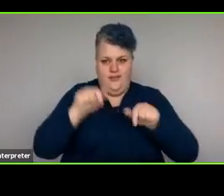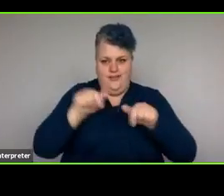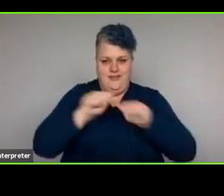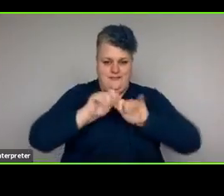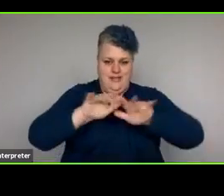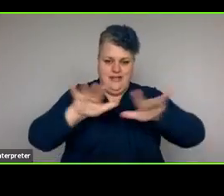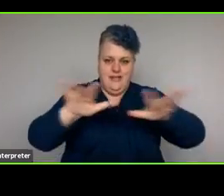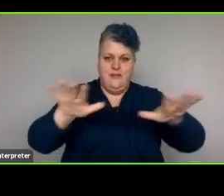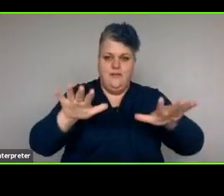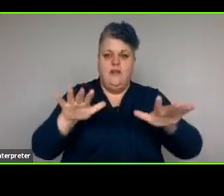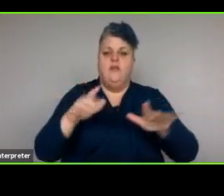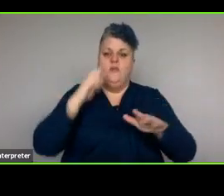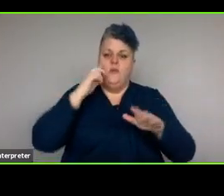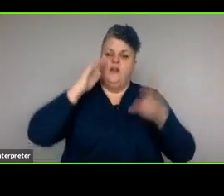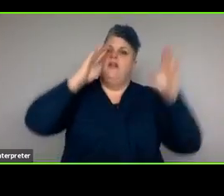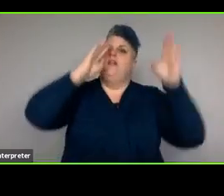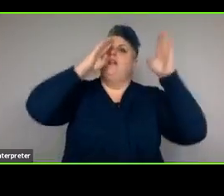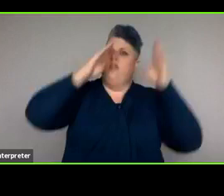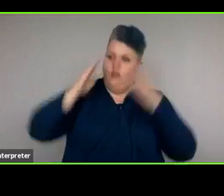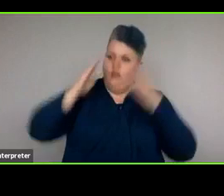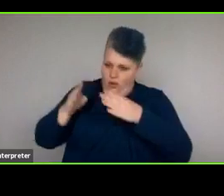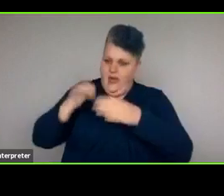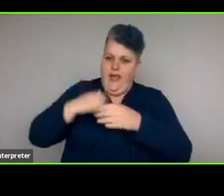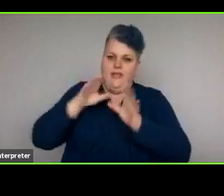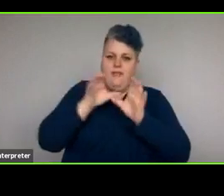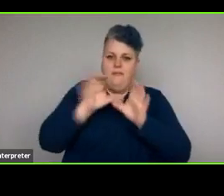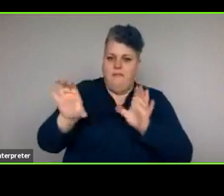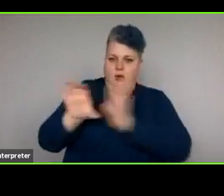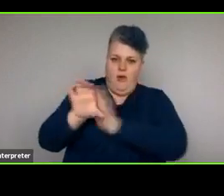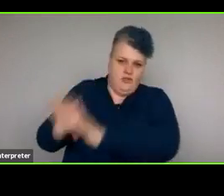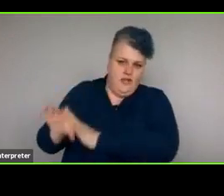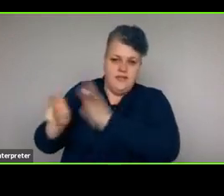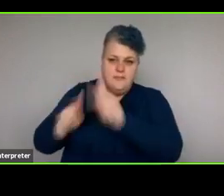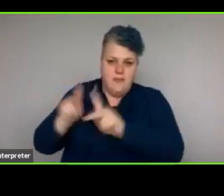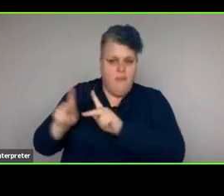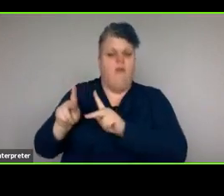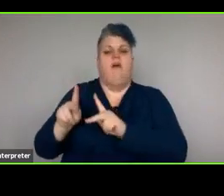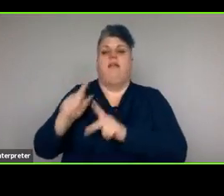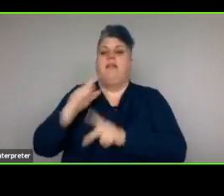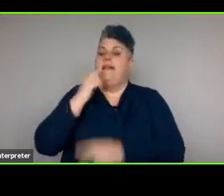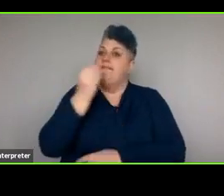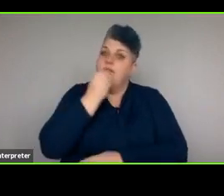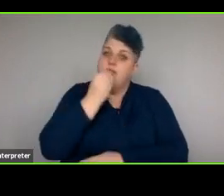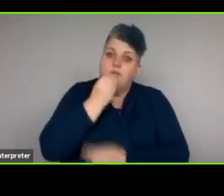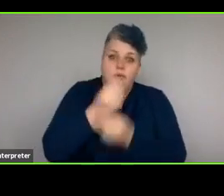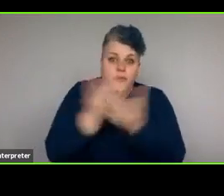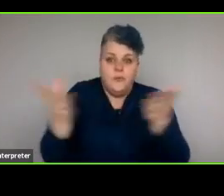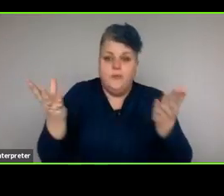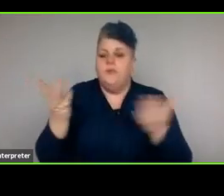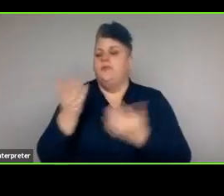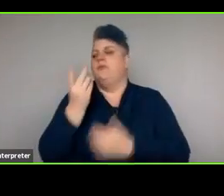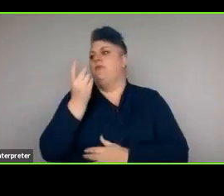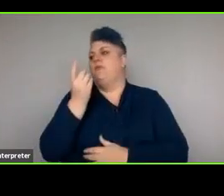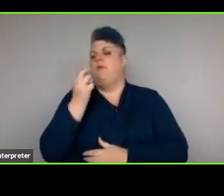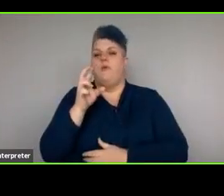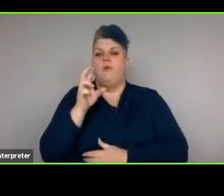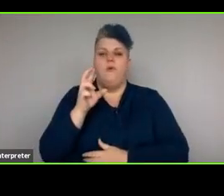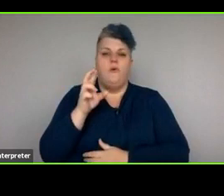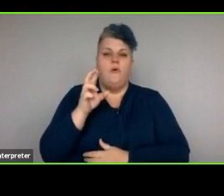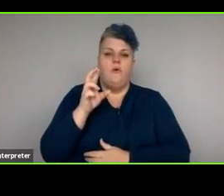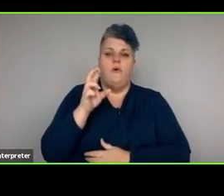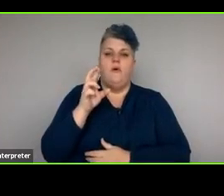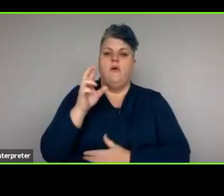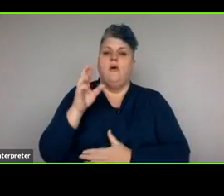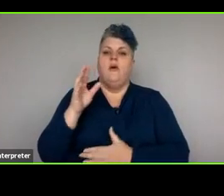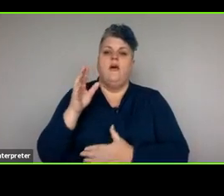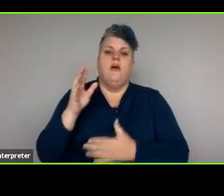most marginal in all that you do. Whether it's getting food for folks or any type of mutual aid